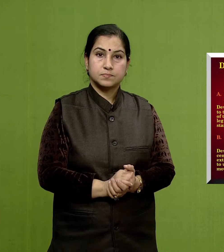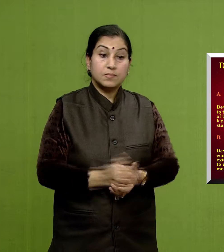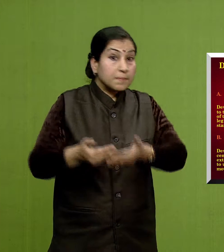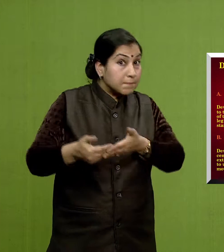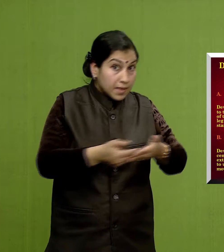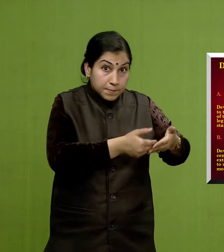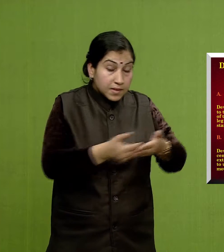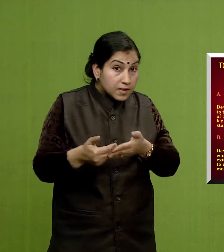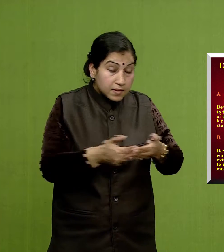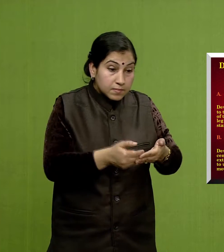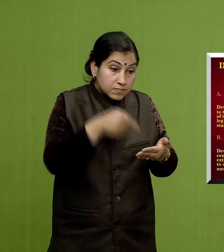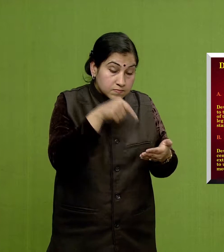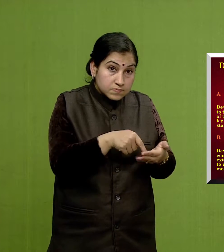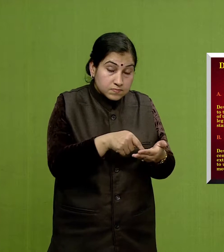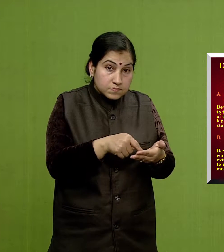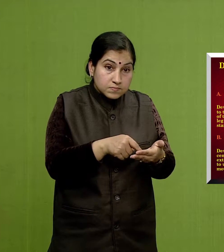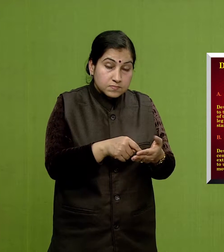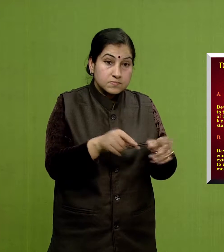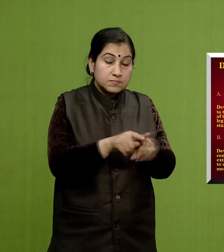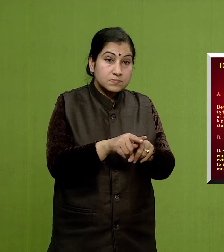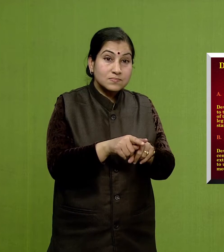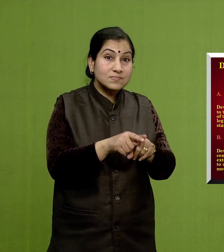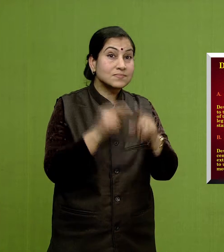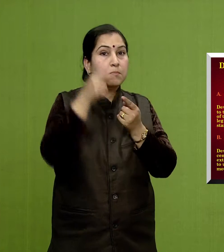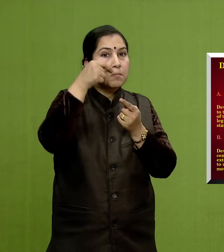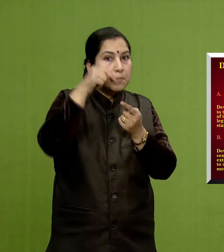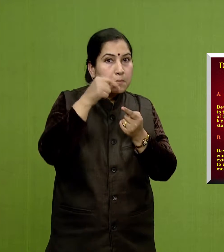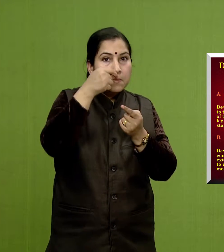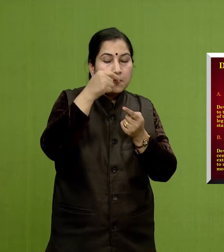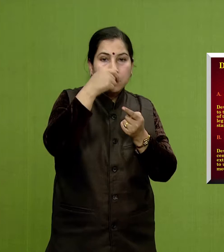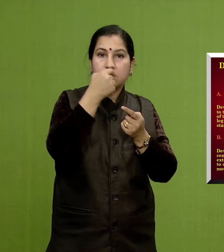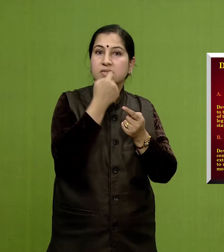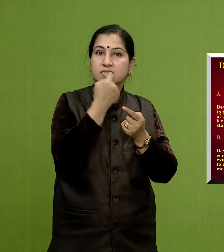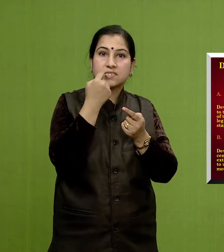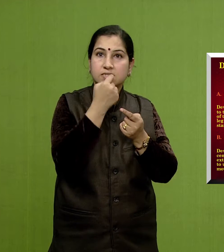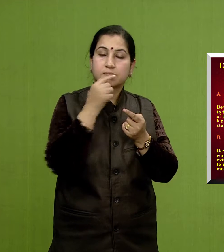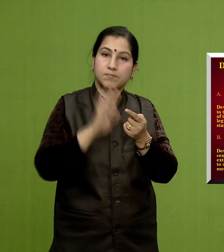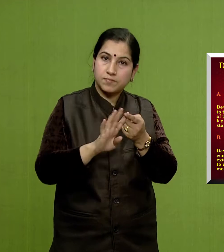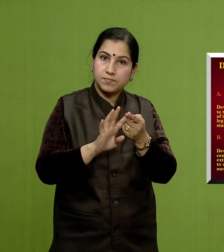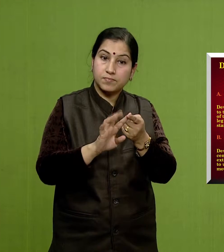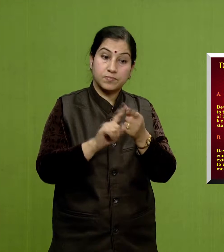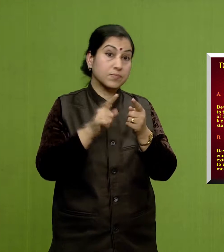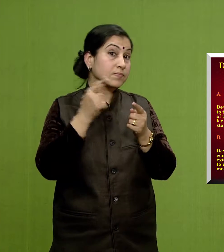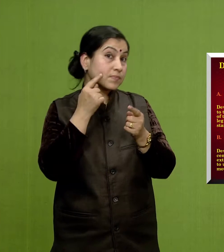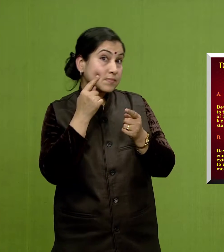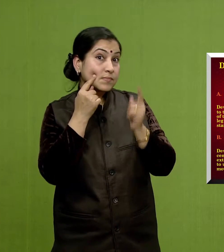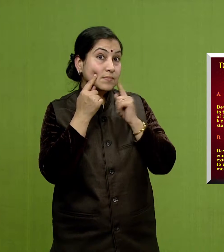babies cut their front teeth before they cut their side ones.